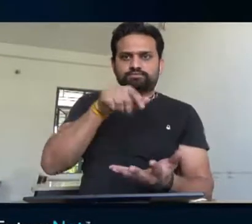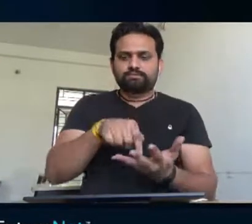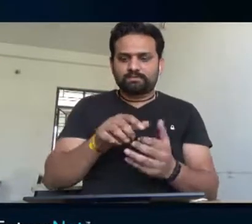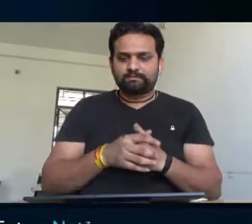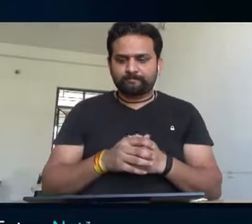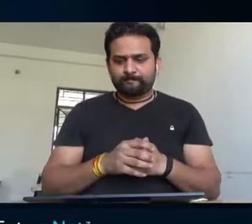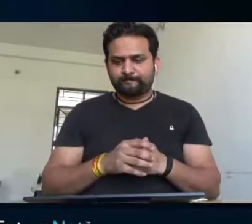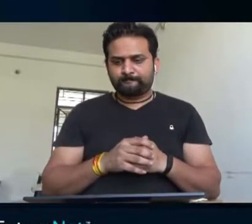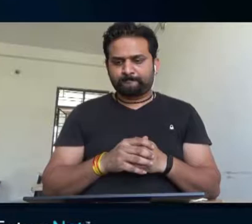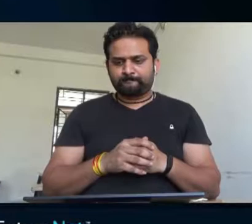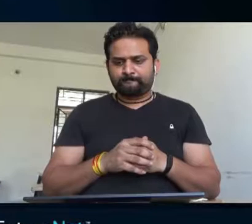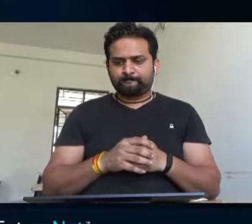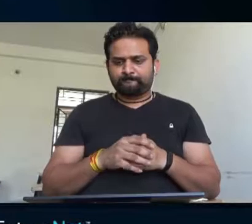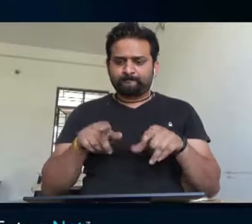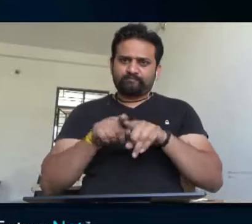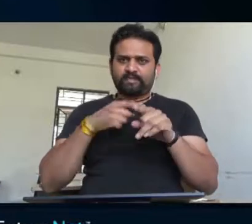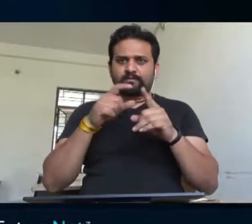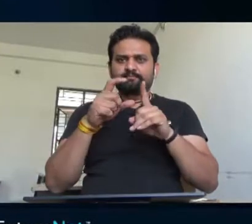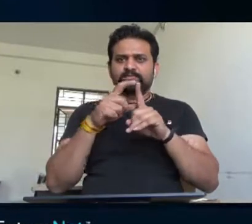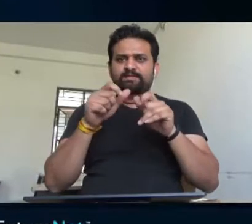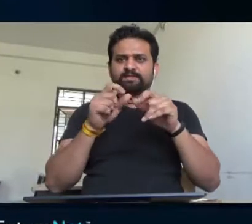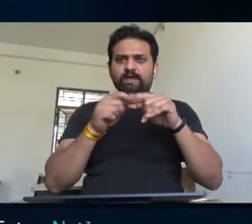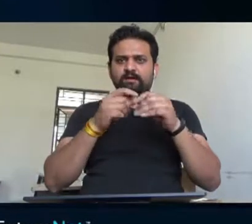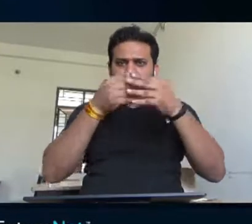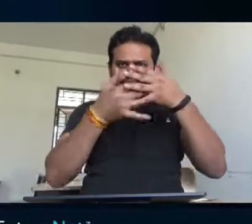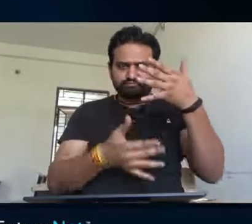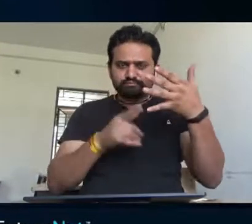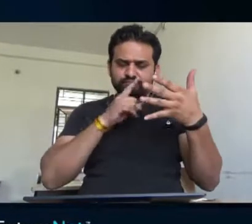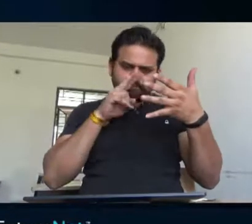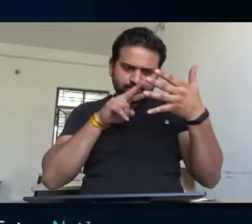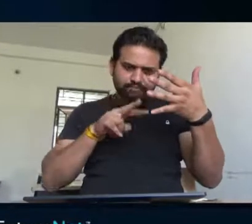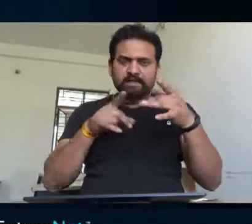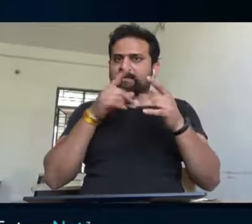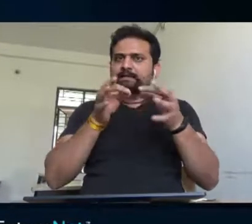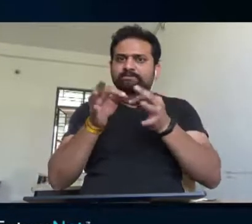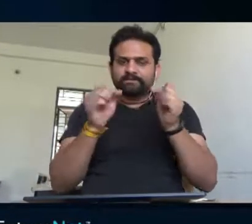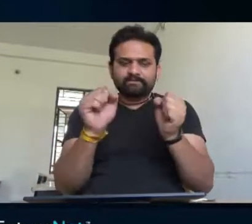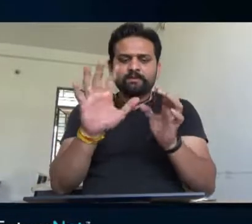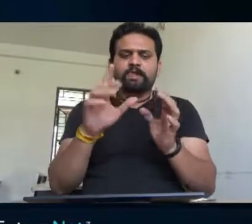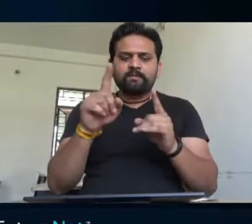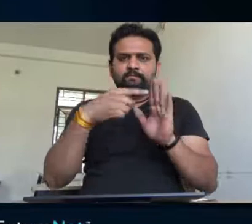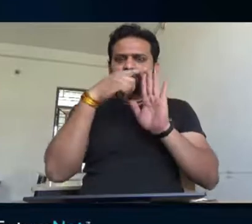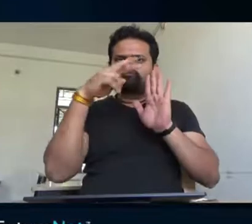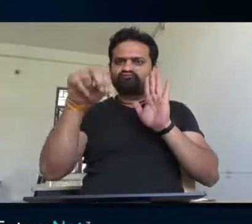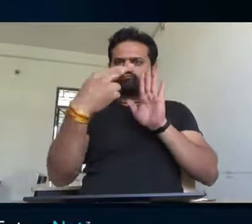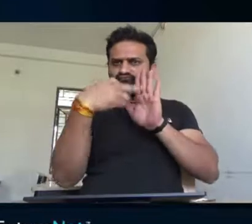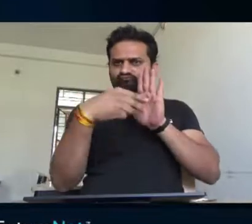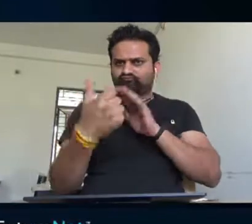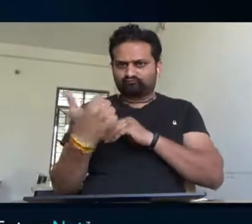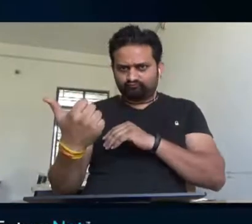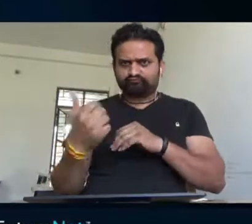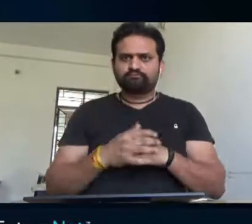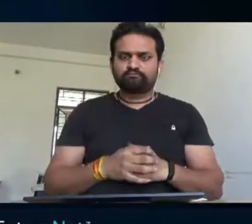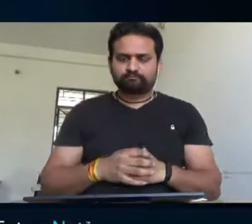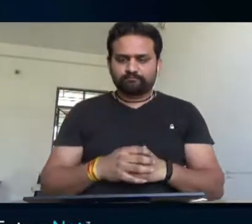have not these data here as a slide, it's not so easy to explain, but believe me, from